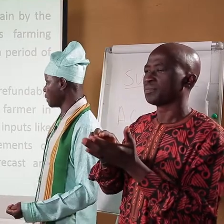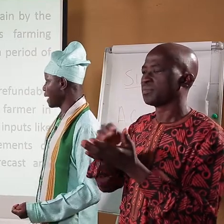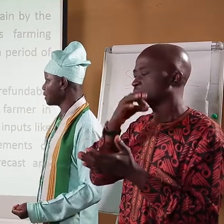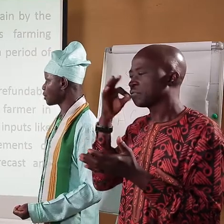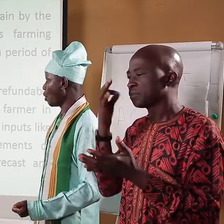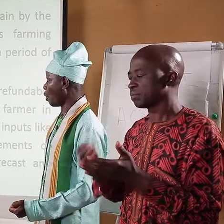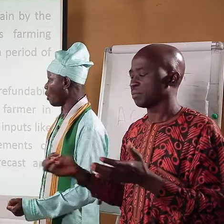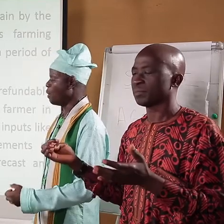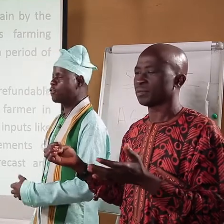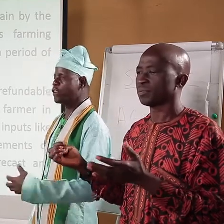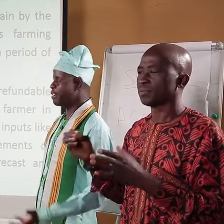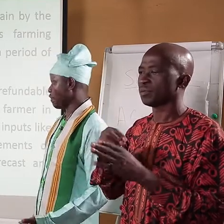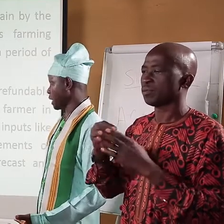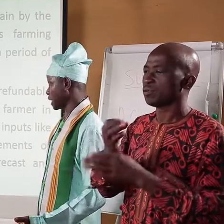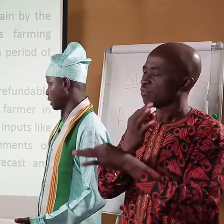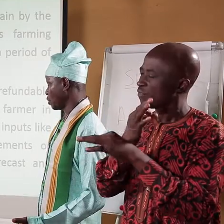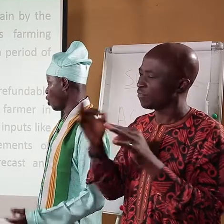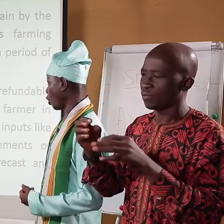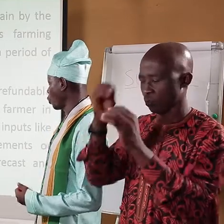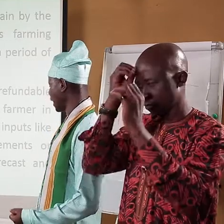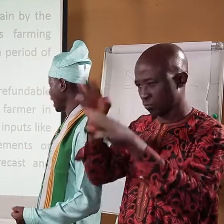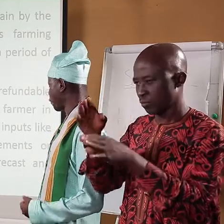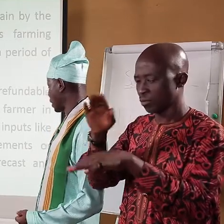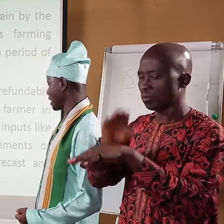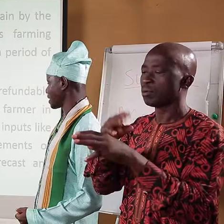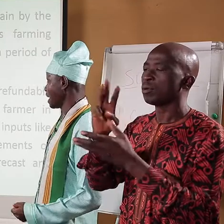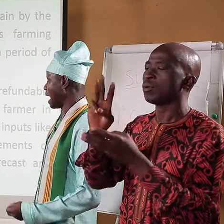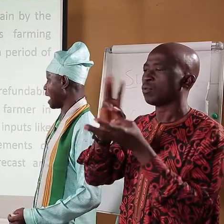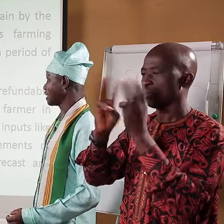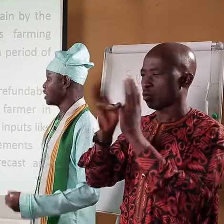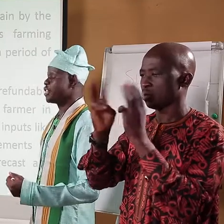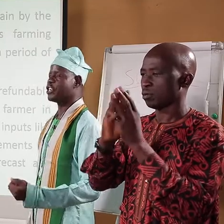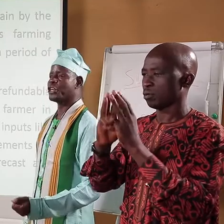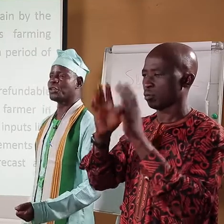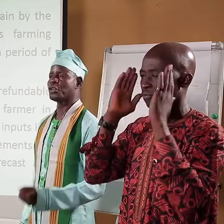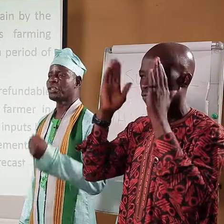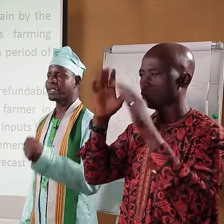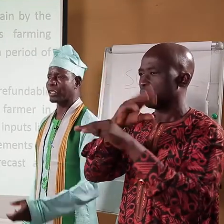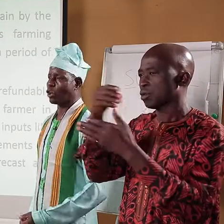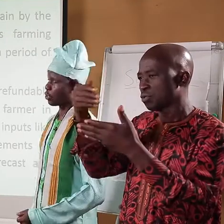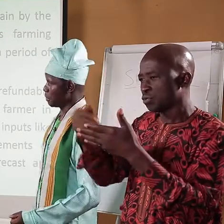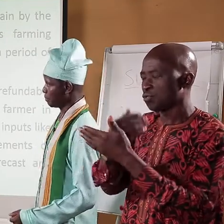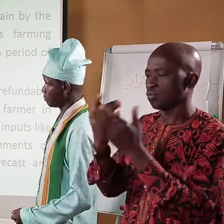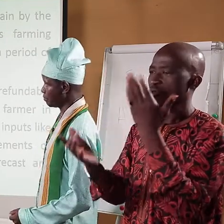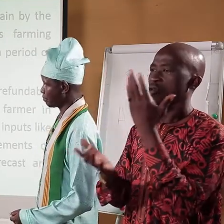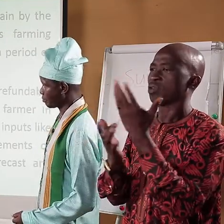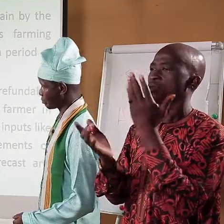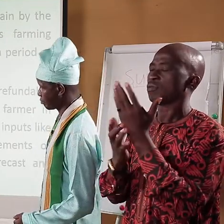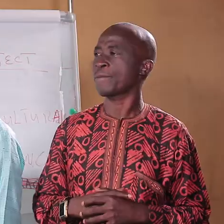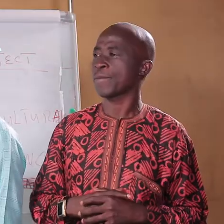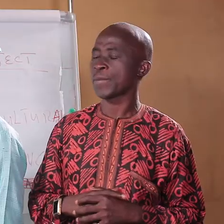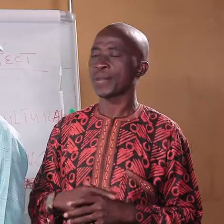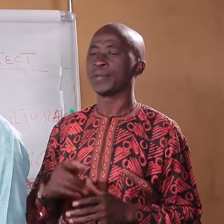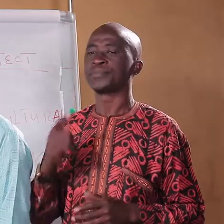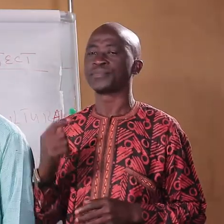farm implements, or free information on weather forecasts and new technology.